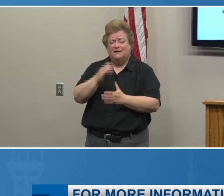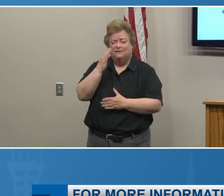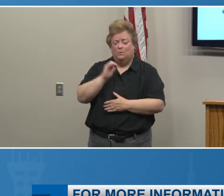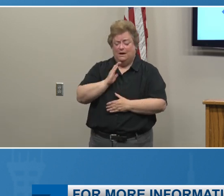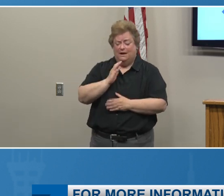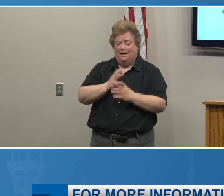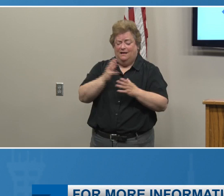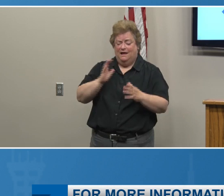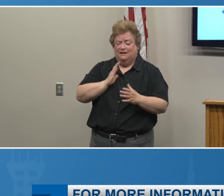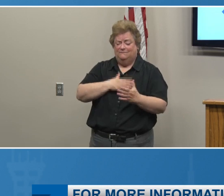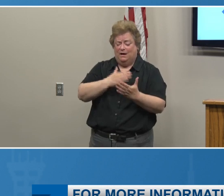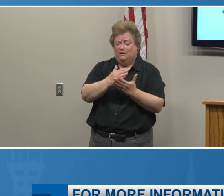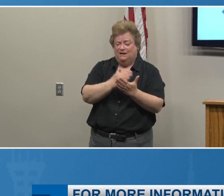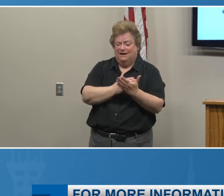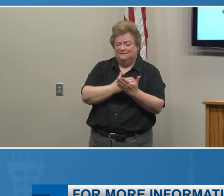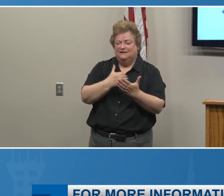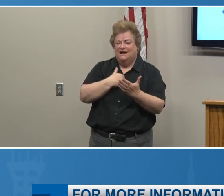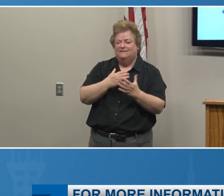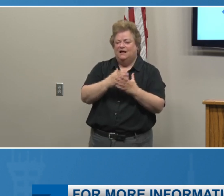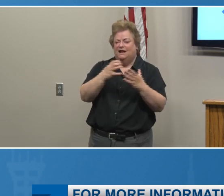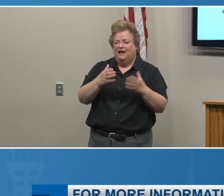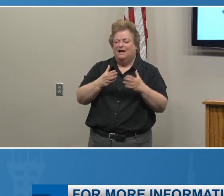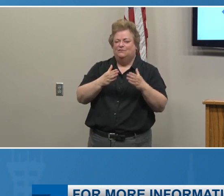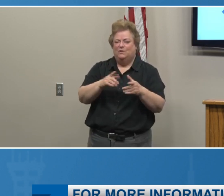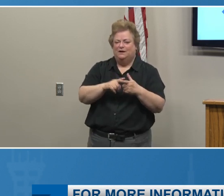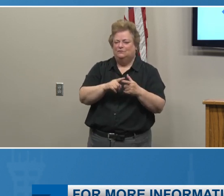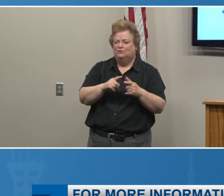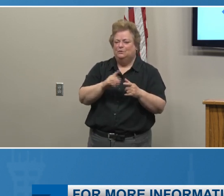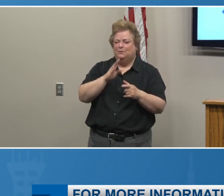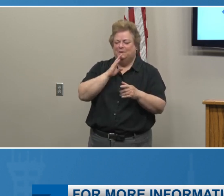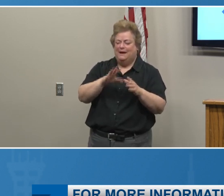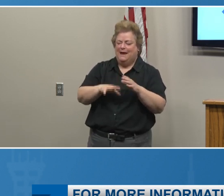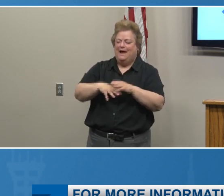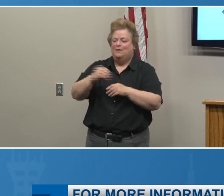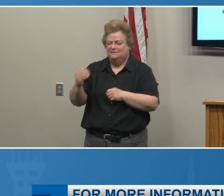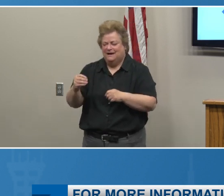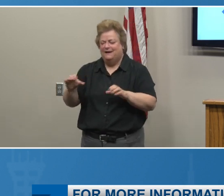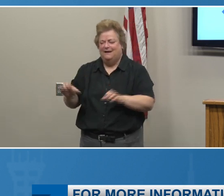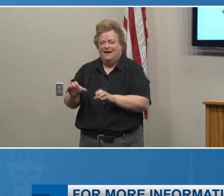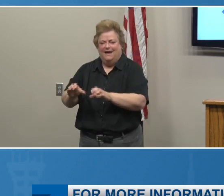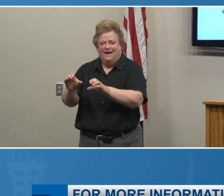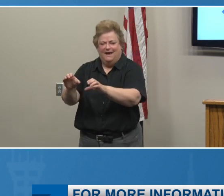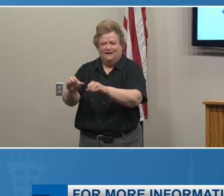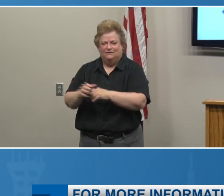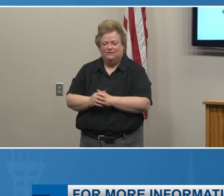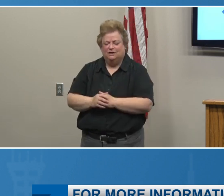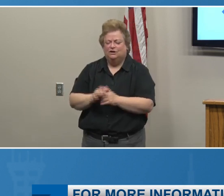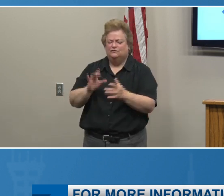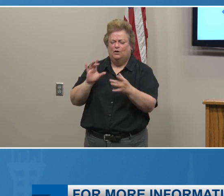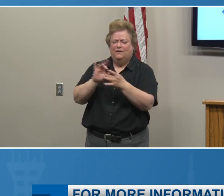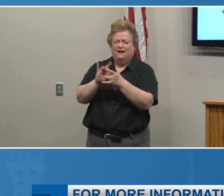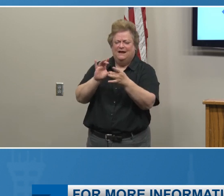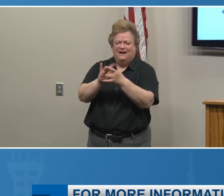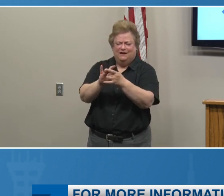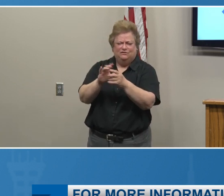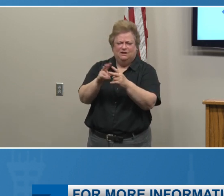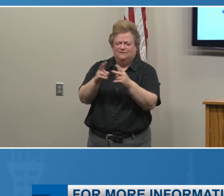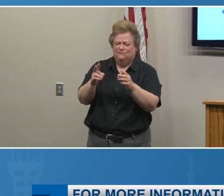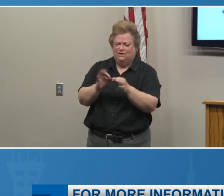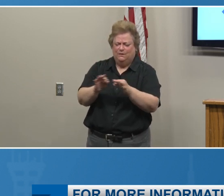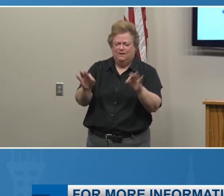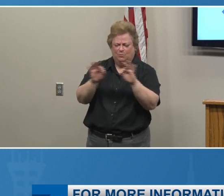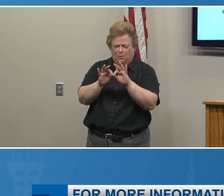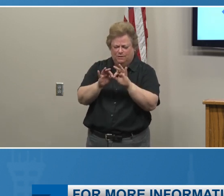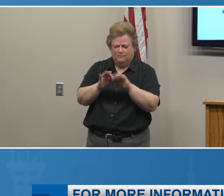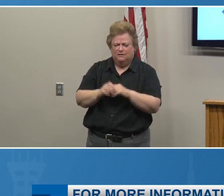we've been able to incorporate have lots of ways that kids can get active and be outside so connection is so important and we understand